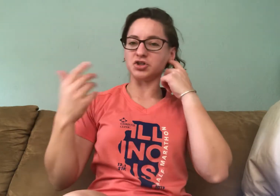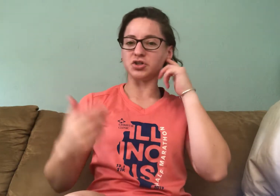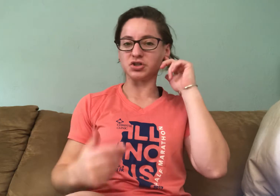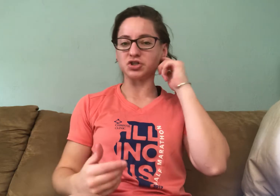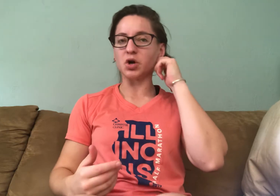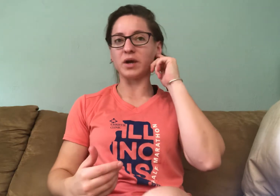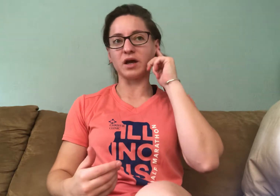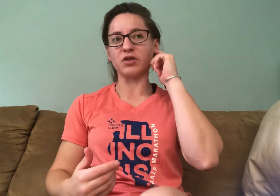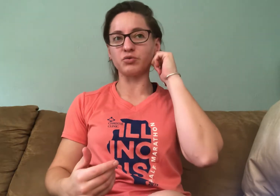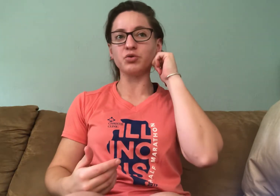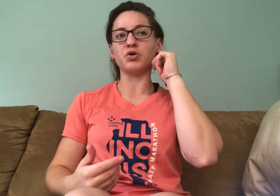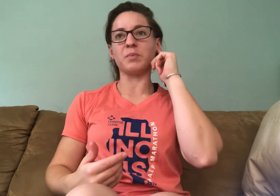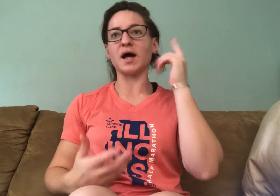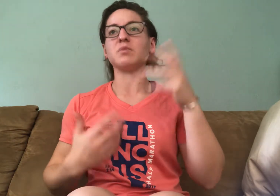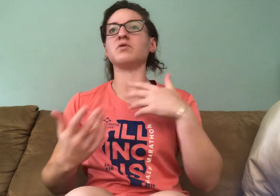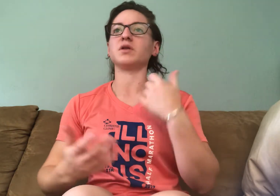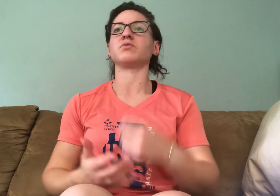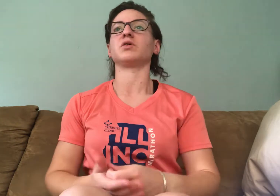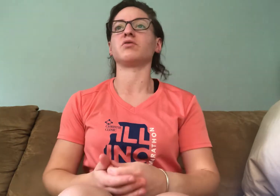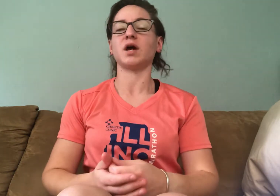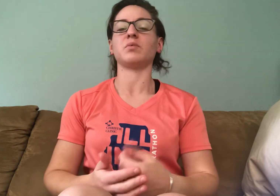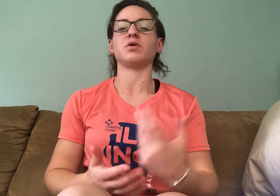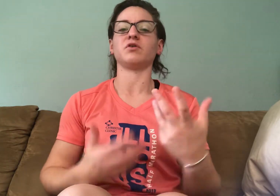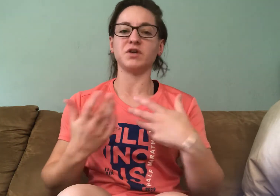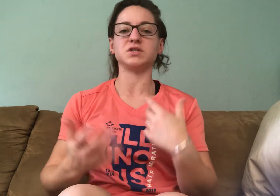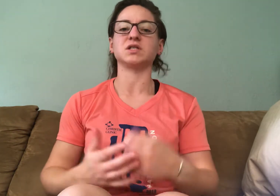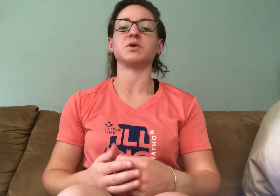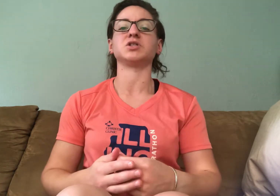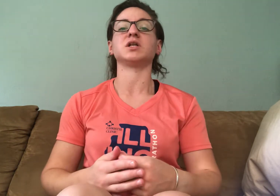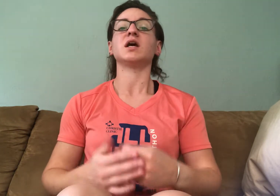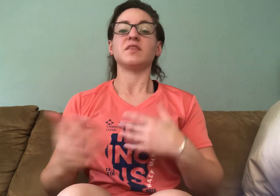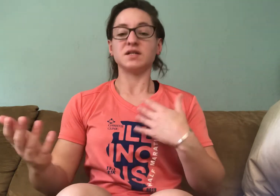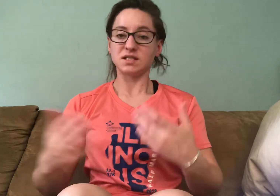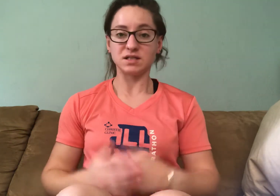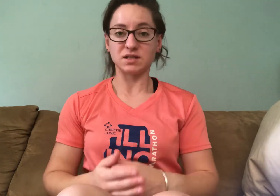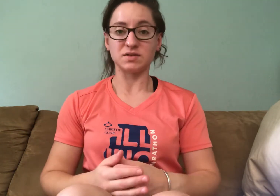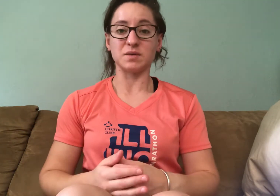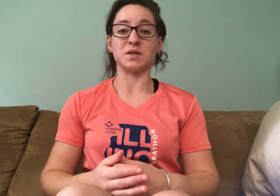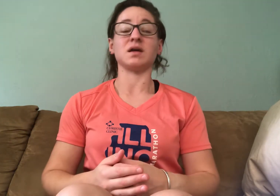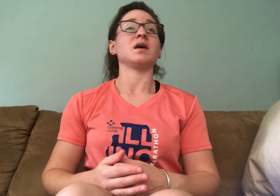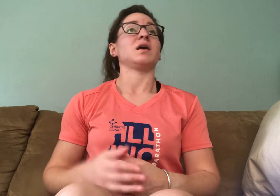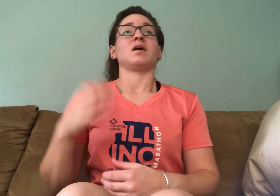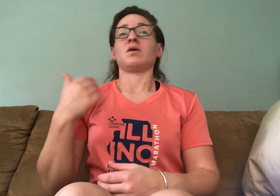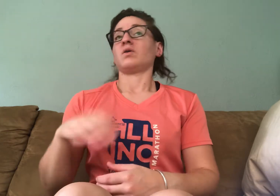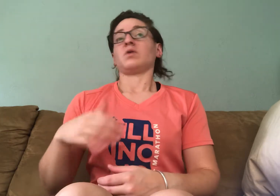you're showing through your body movement, through your grammar, your facial expression, the distance of something.